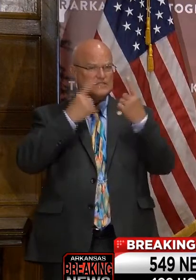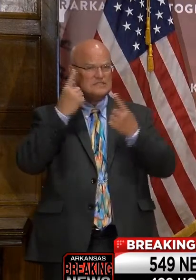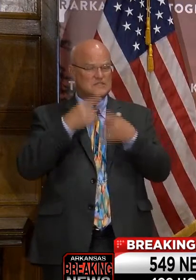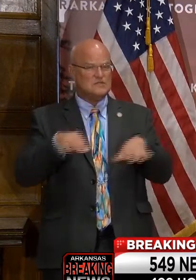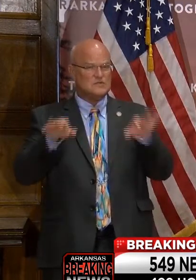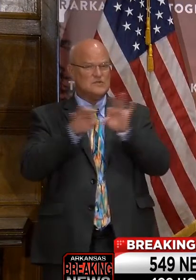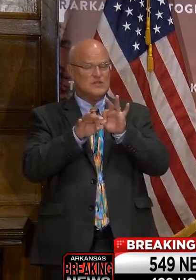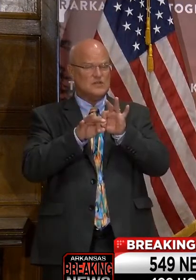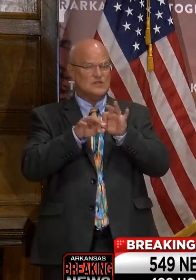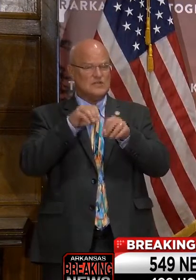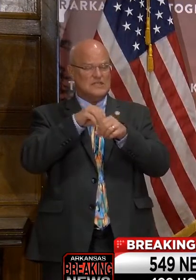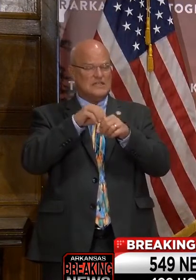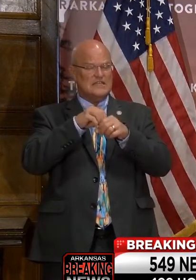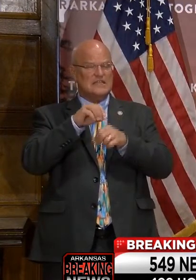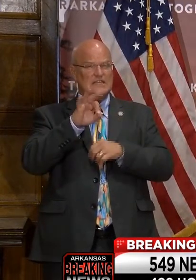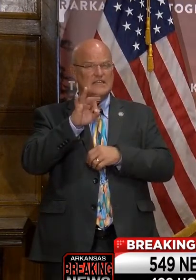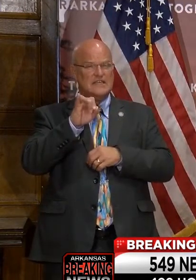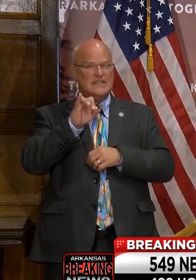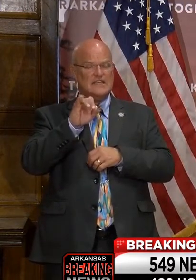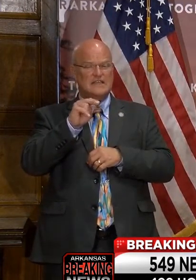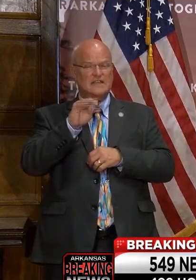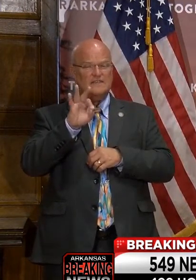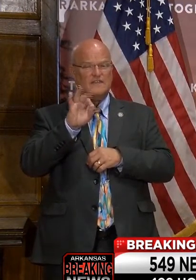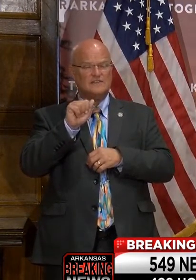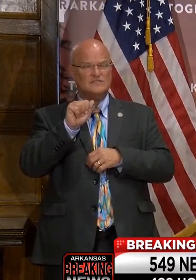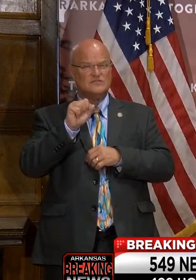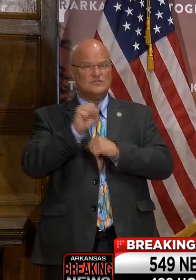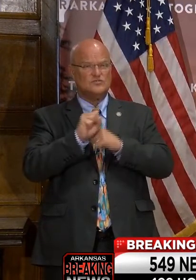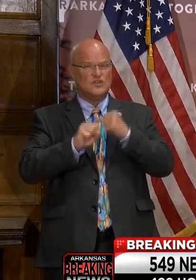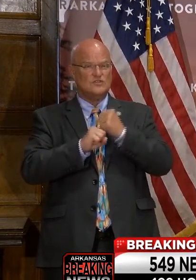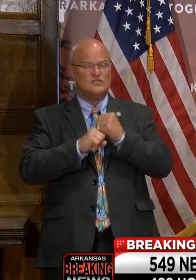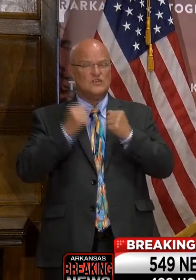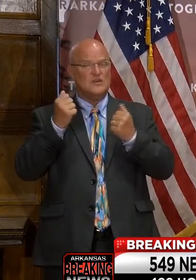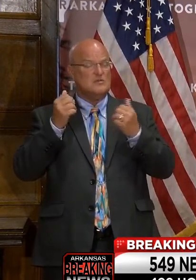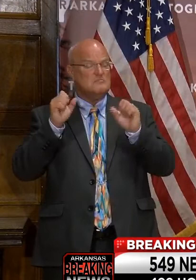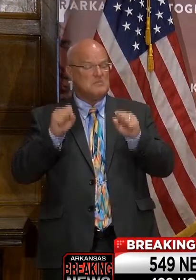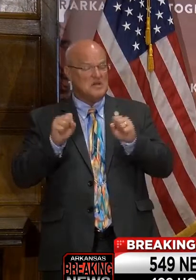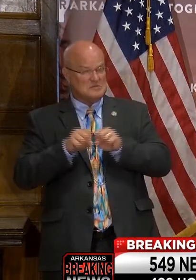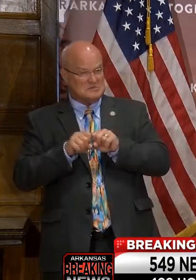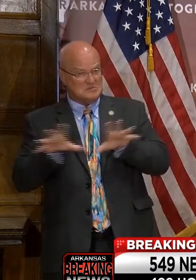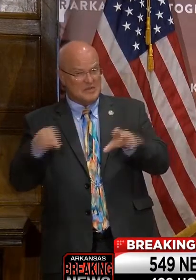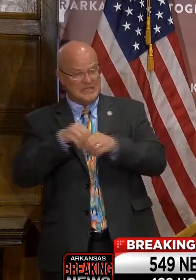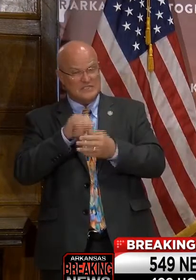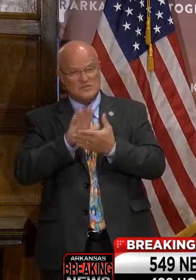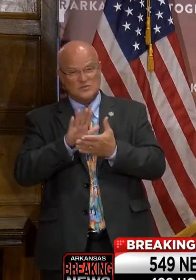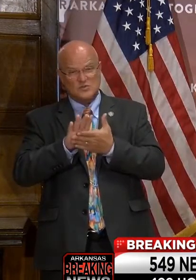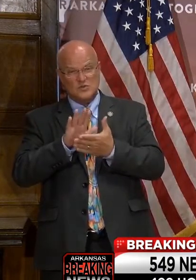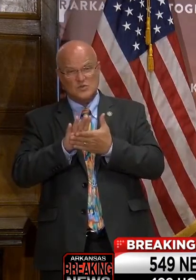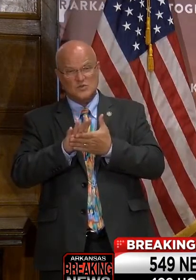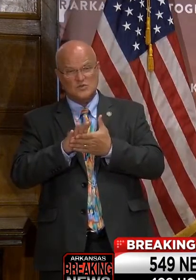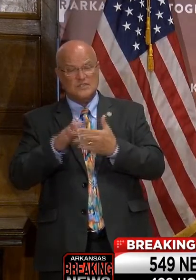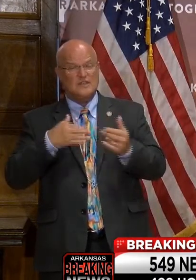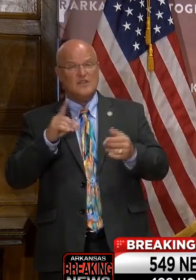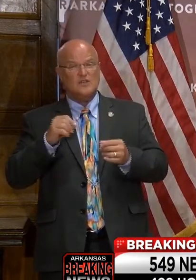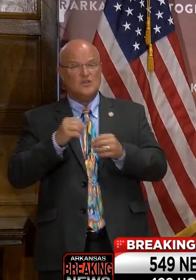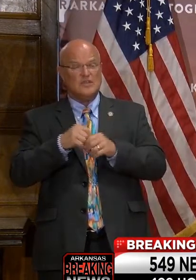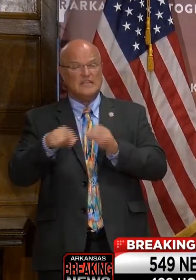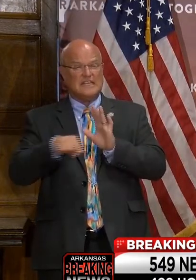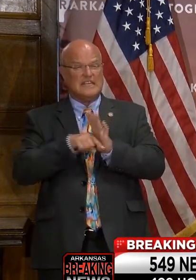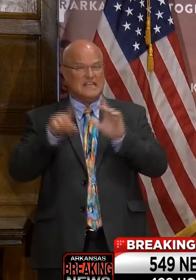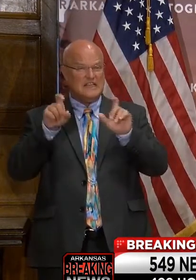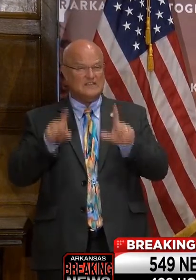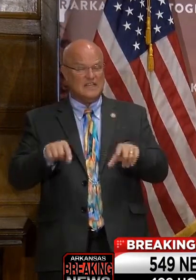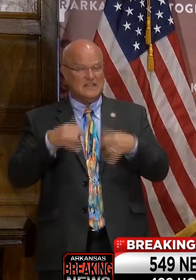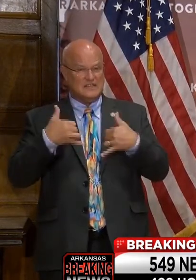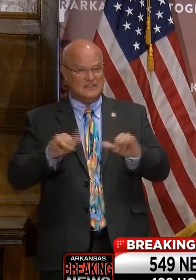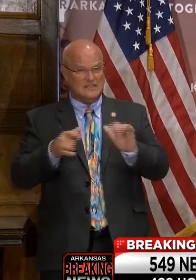critical infrastructure workers, could this increase the potential of spreading the virus within schools? And even if they do get a negative test and